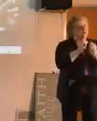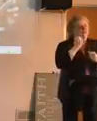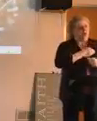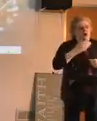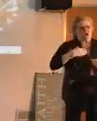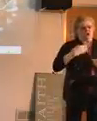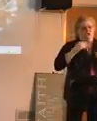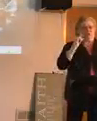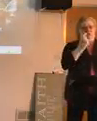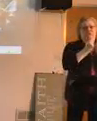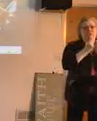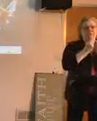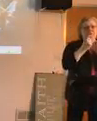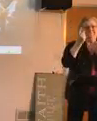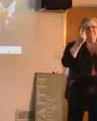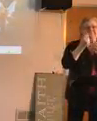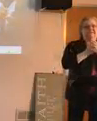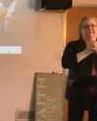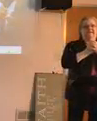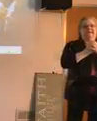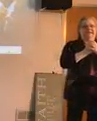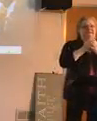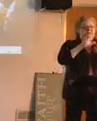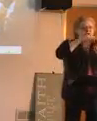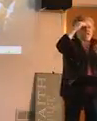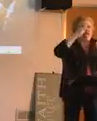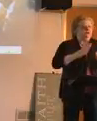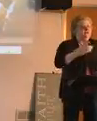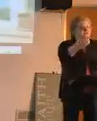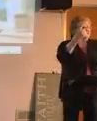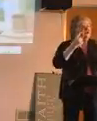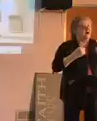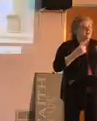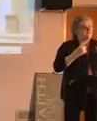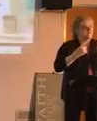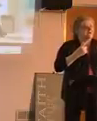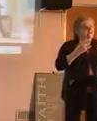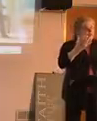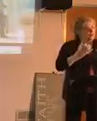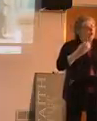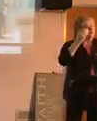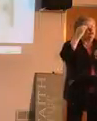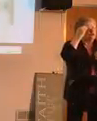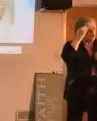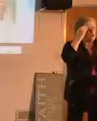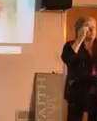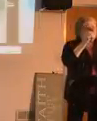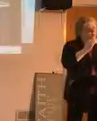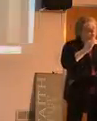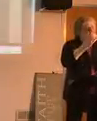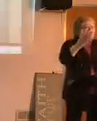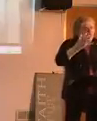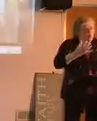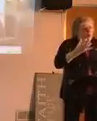youth group, it's predominantly these students coming from that context that want to know more, and they're hungering for